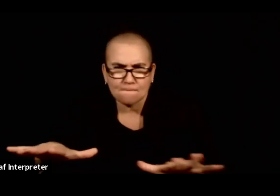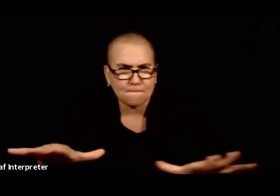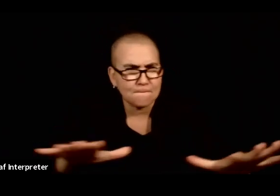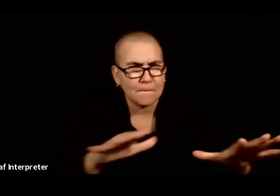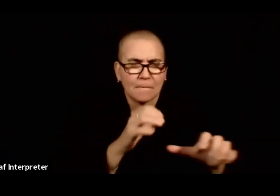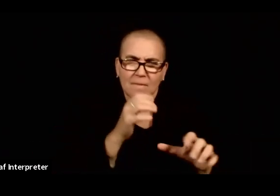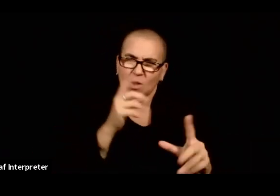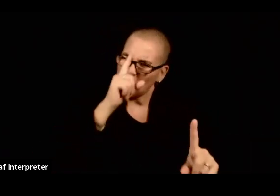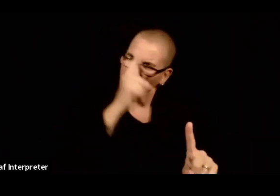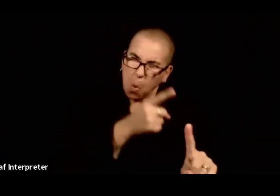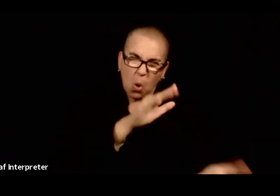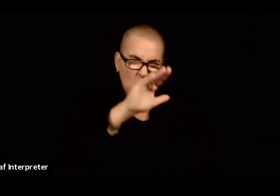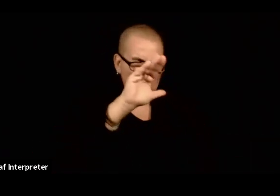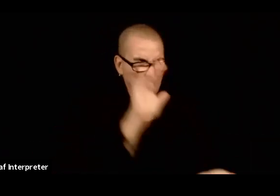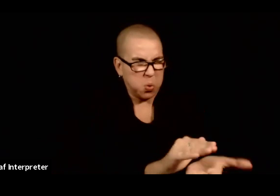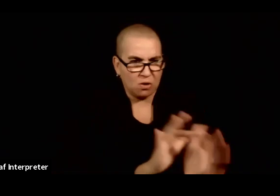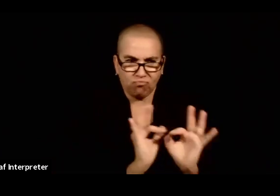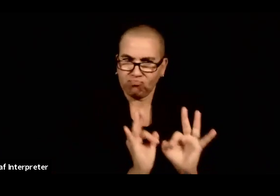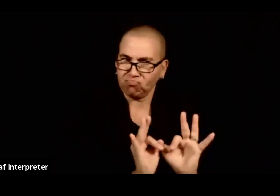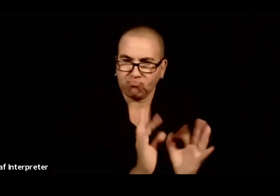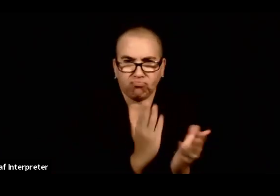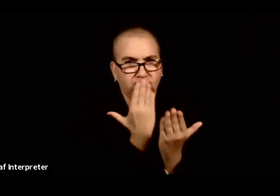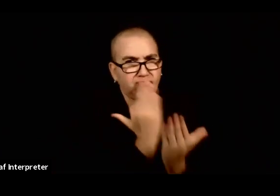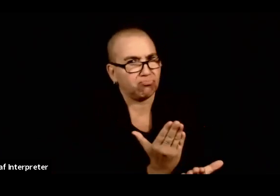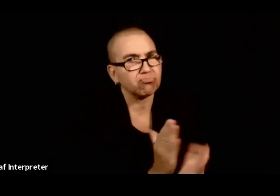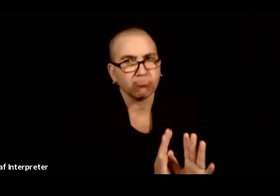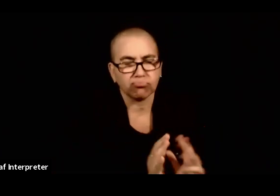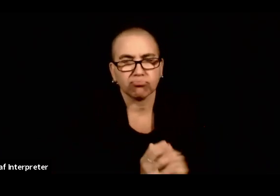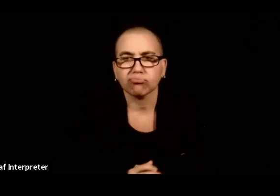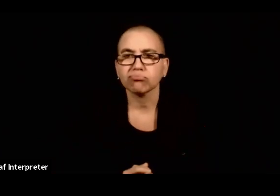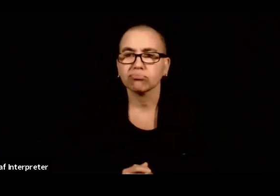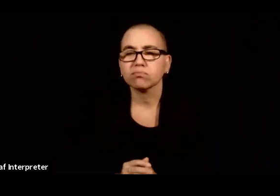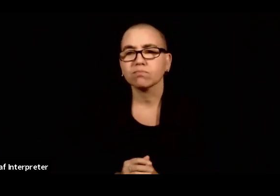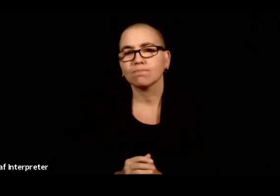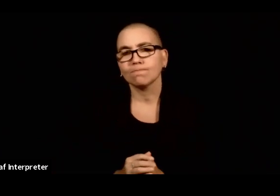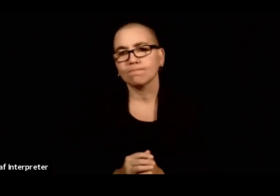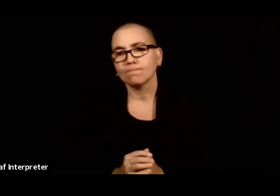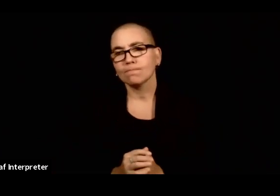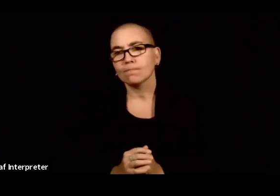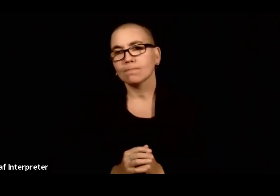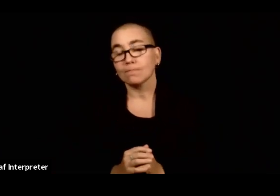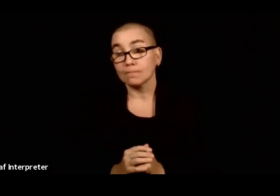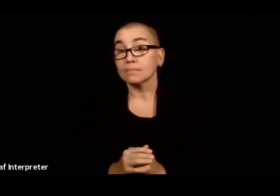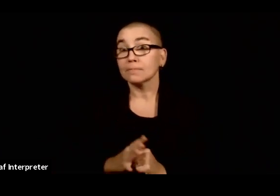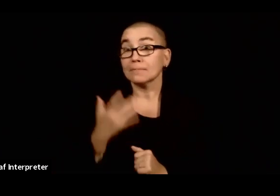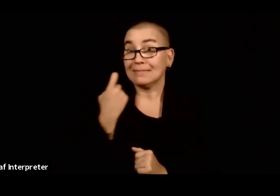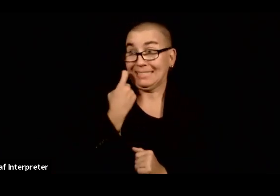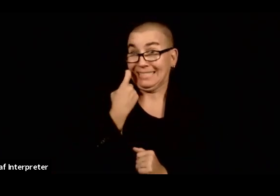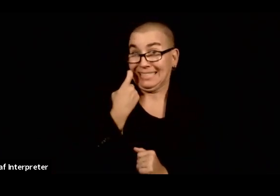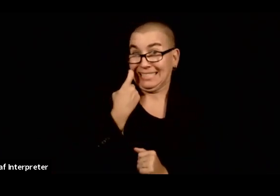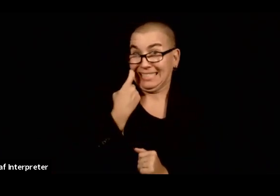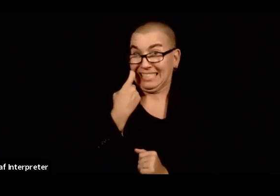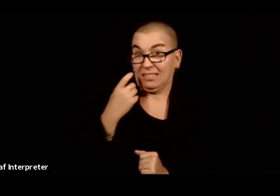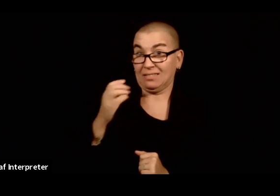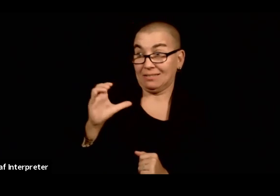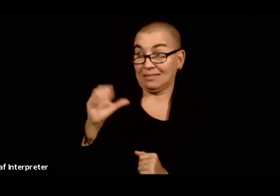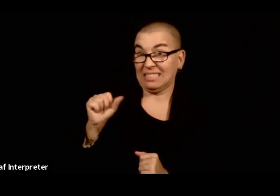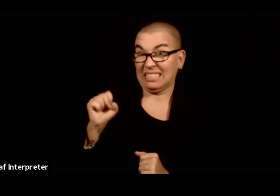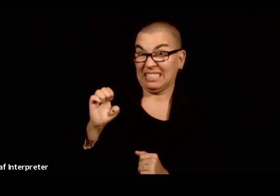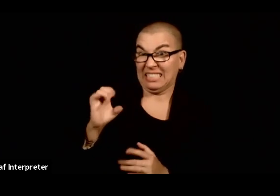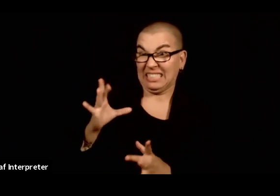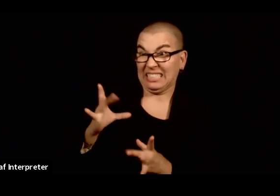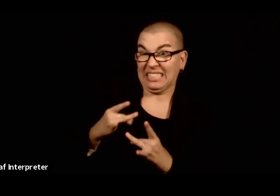Certainly, we've been talking about the fact that the more recent cases in Minnesota have been predominantly among young folks